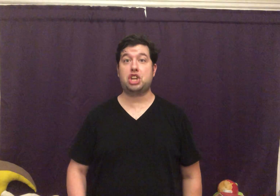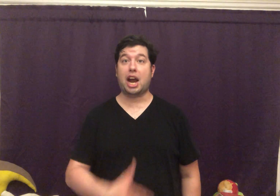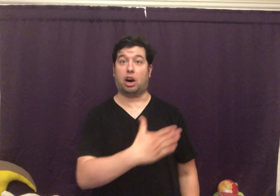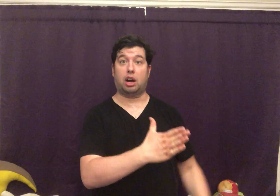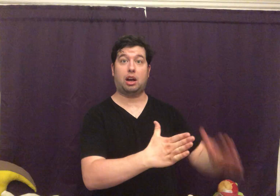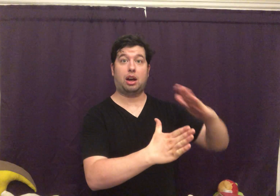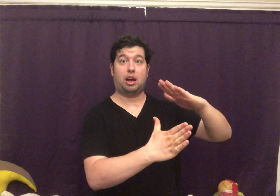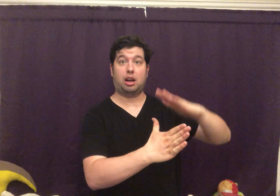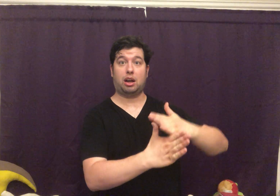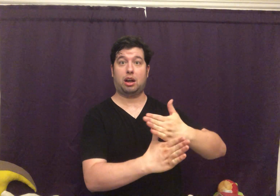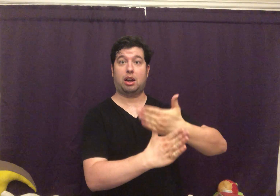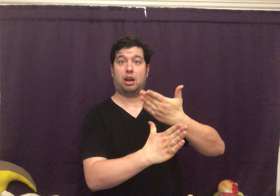Share.